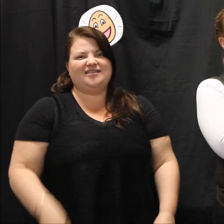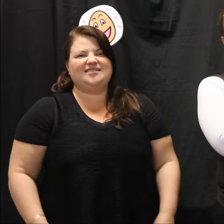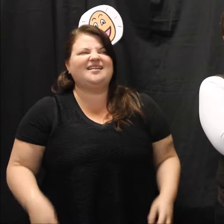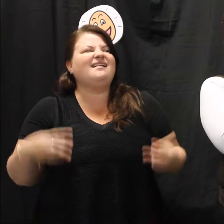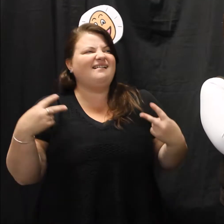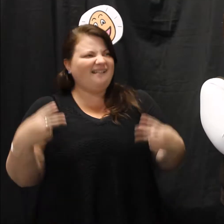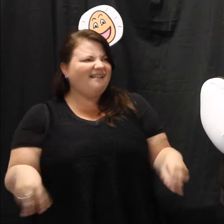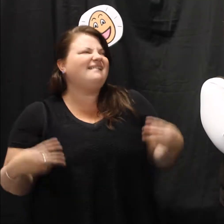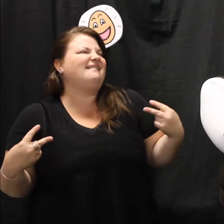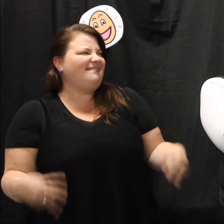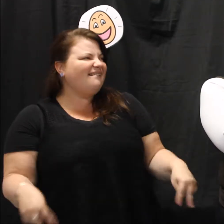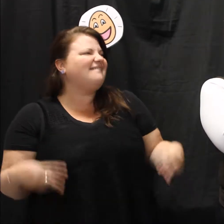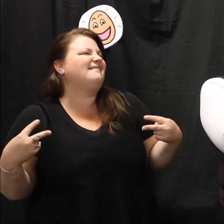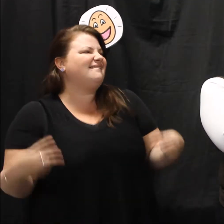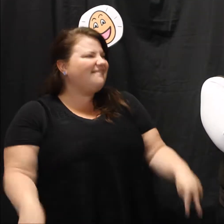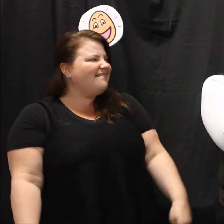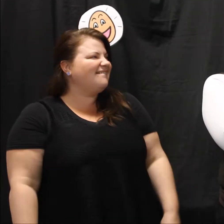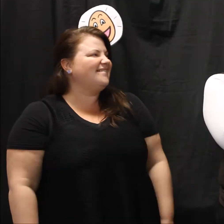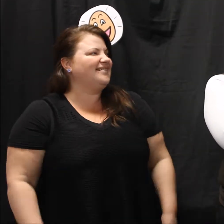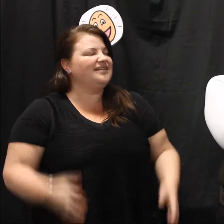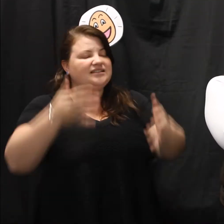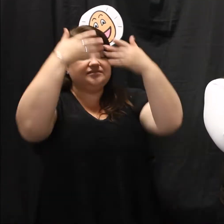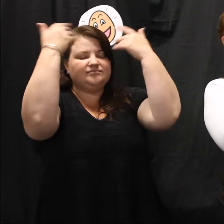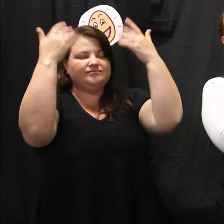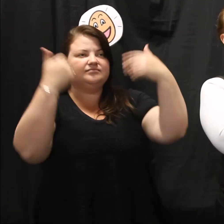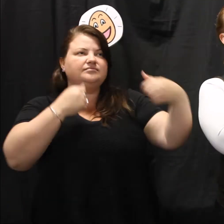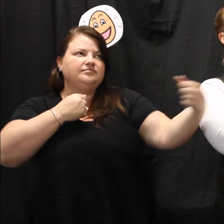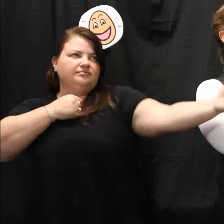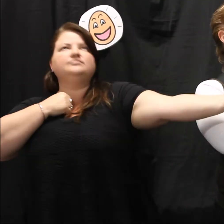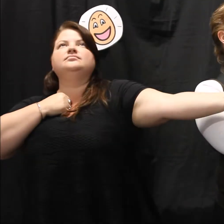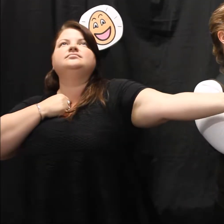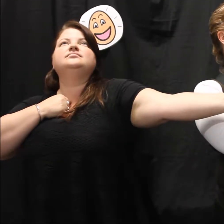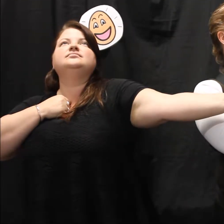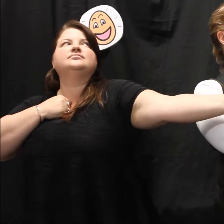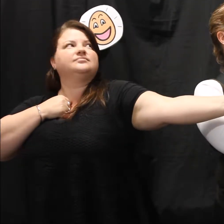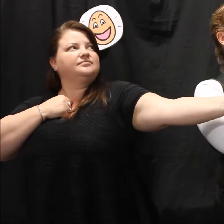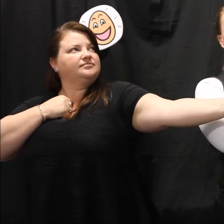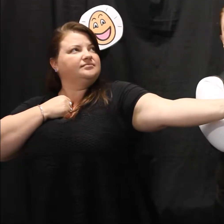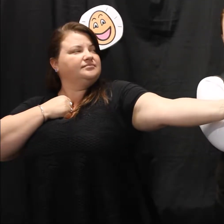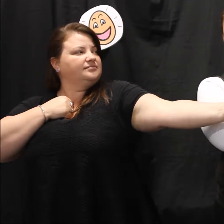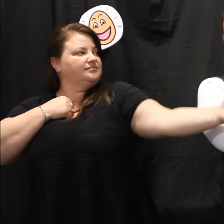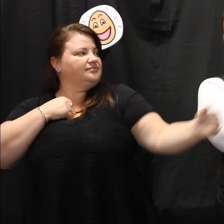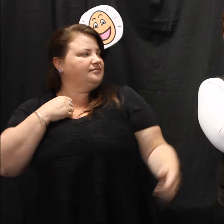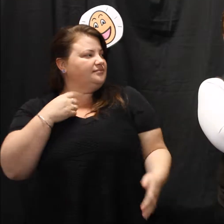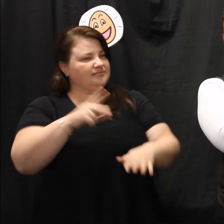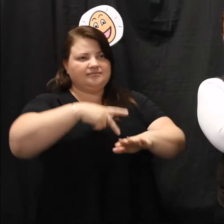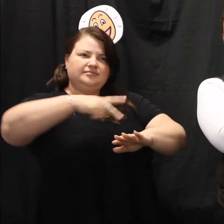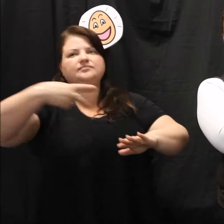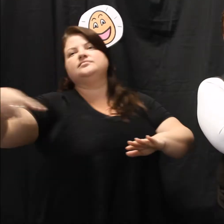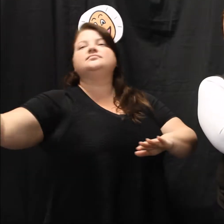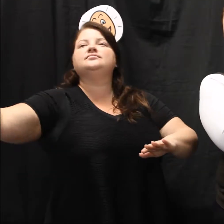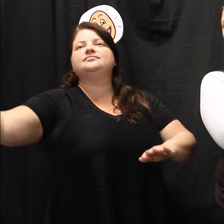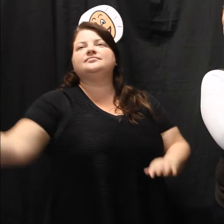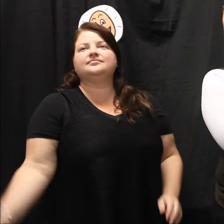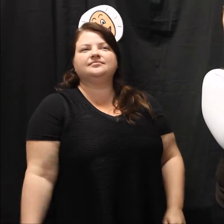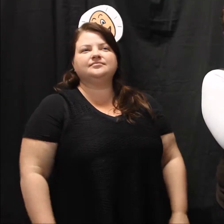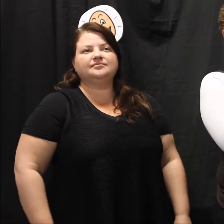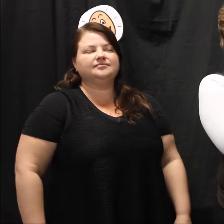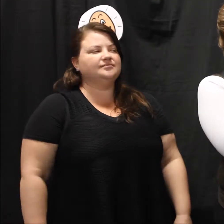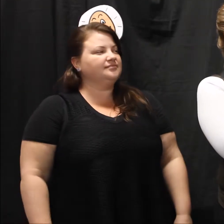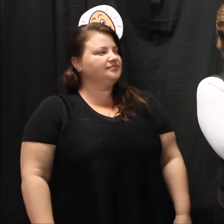The lions danced a tango, which was elegant and